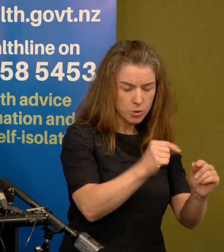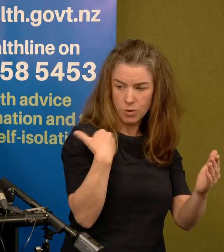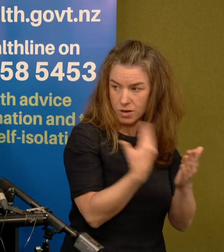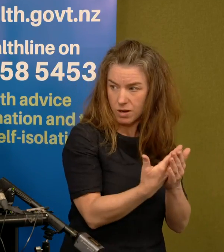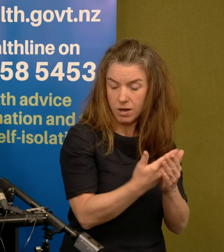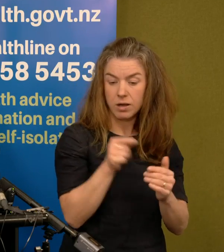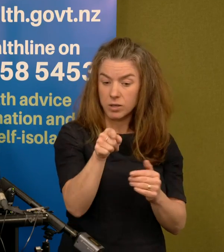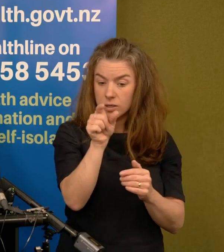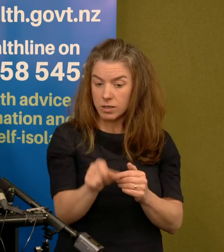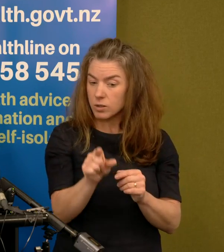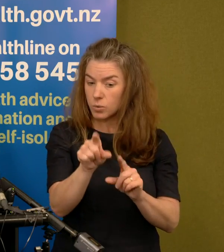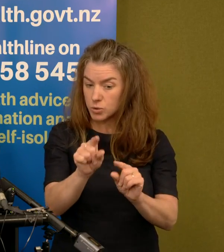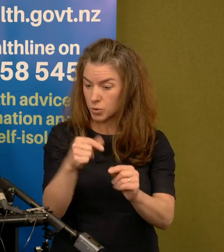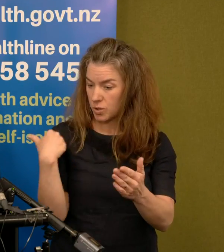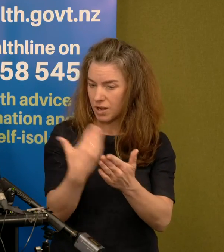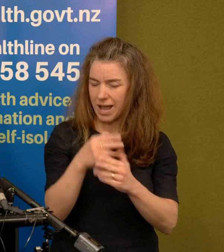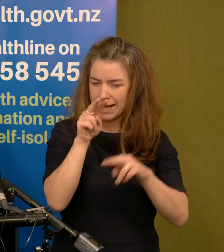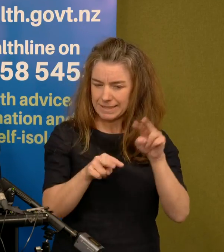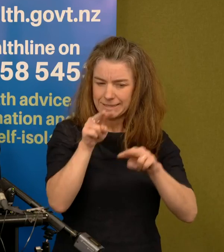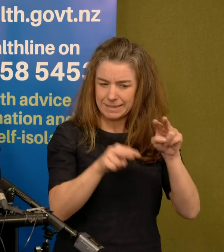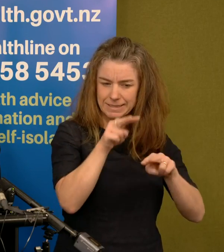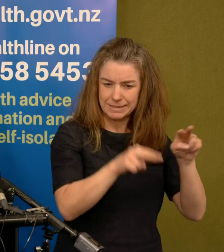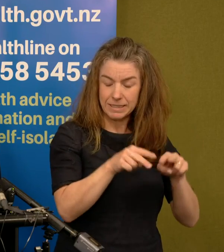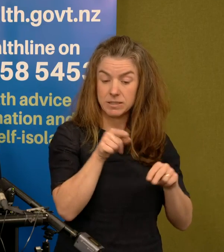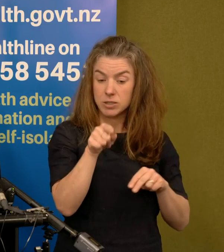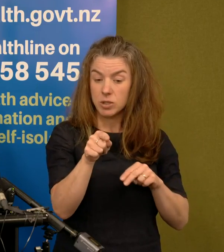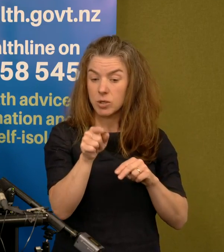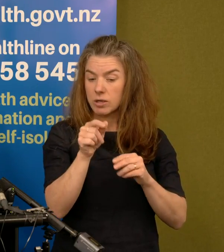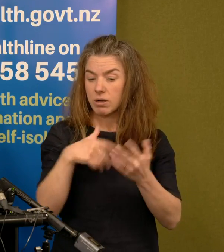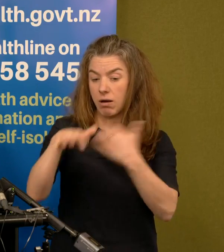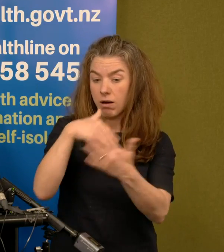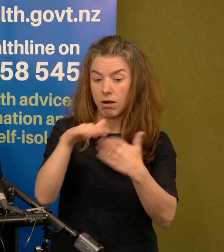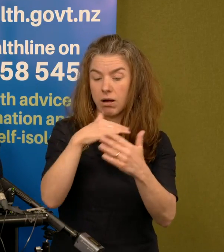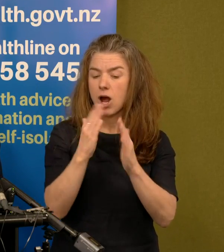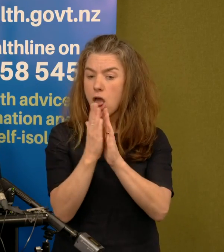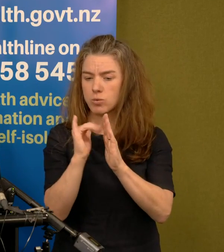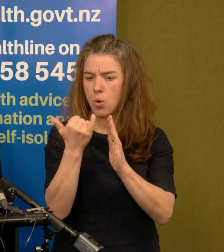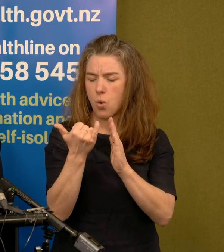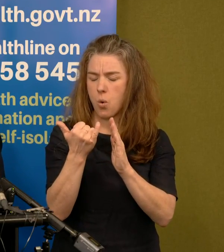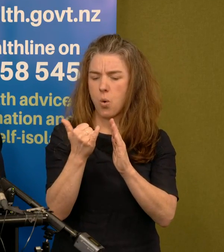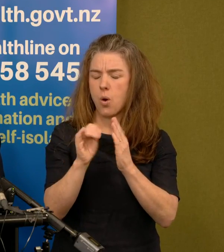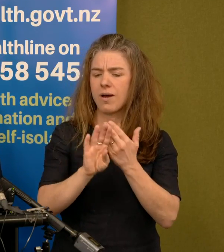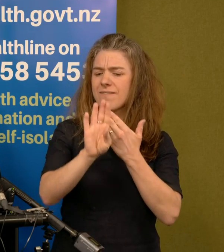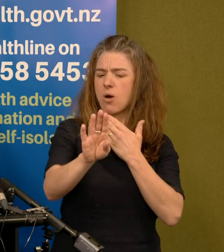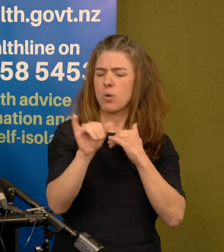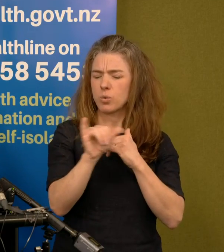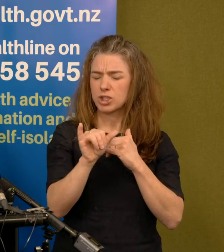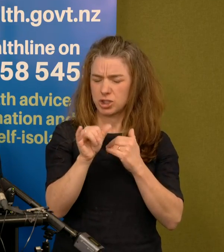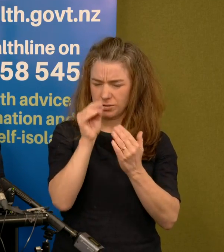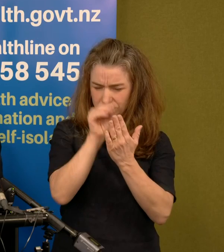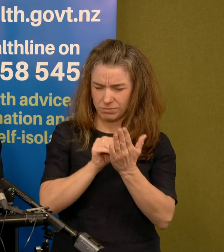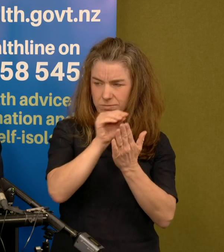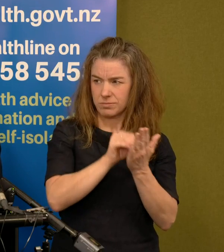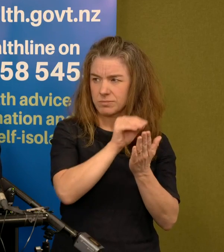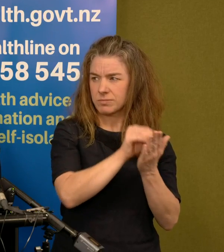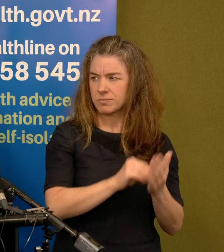is doing an assessment of whether there is a possibility of close contacts or of casual contacts, and is taking appropriate action. What do you think in terms